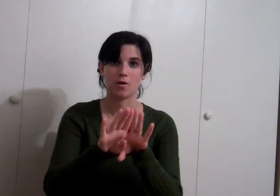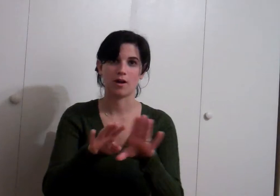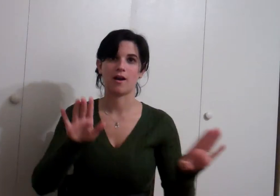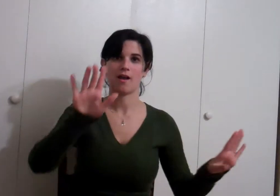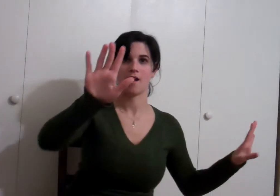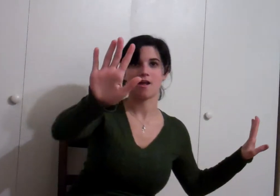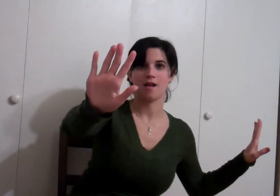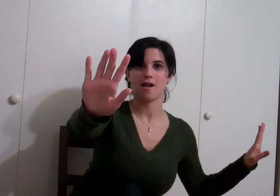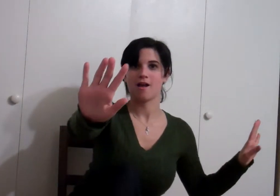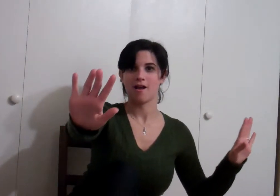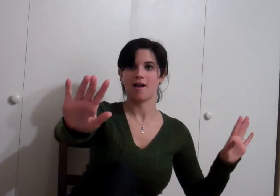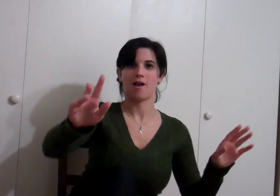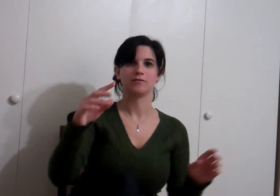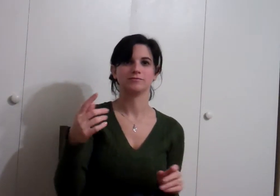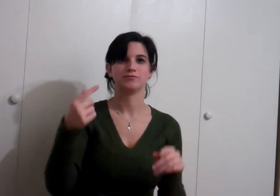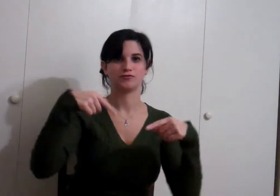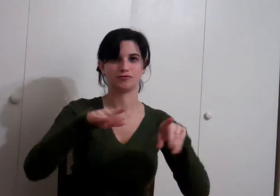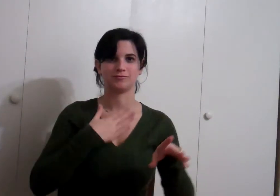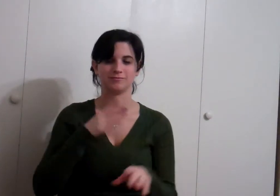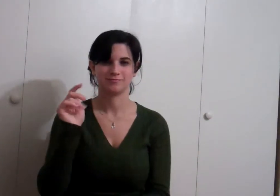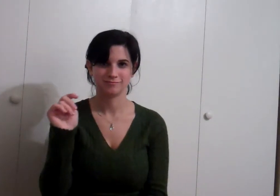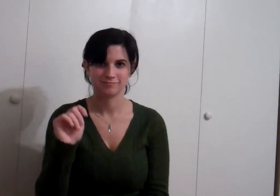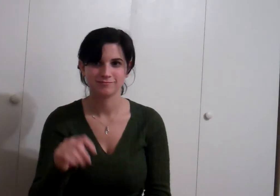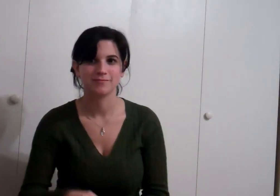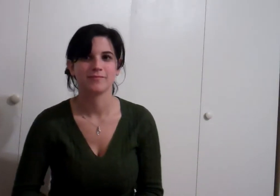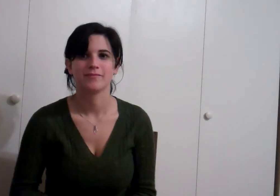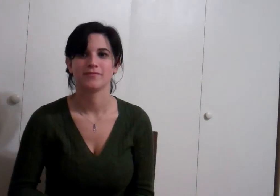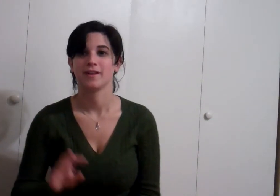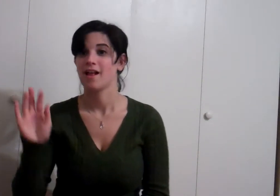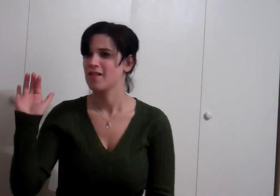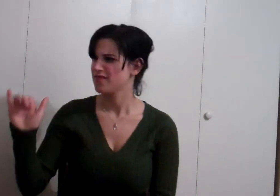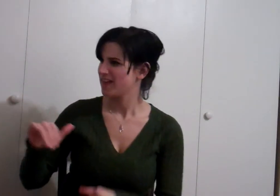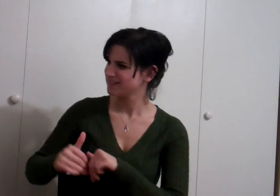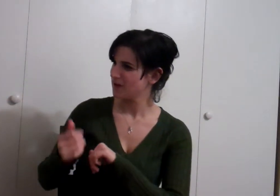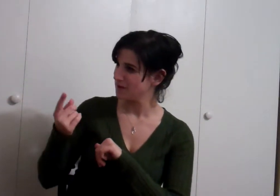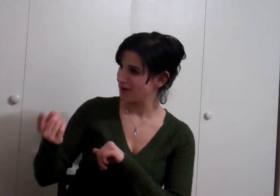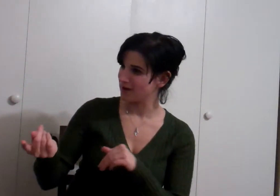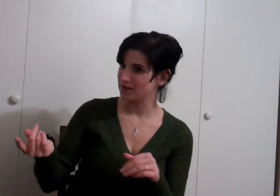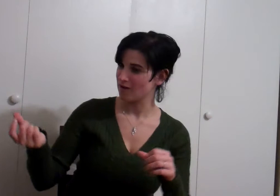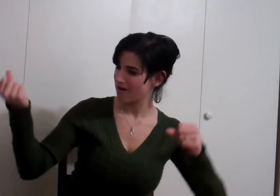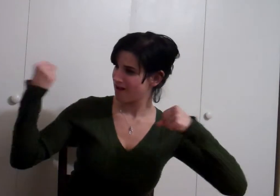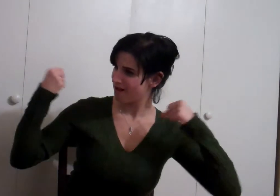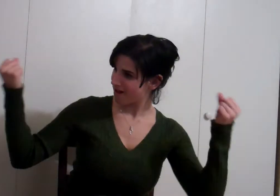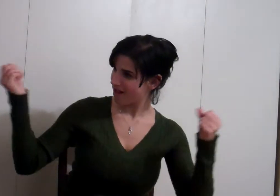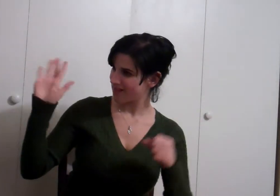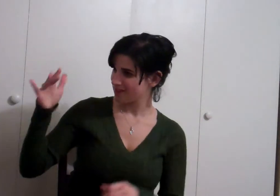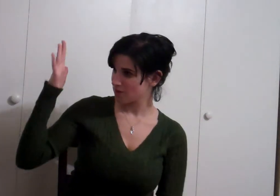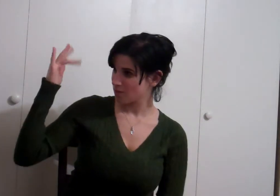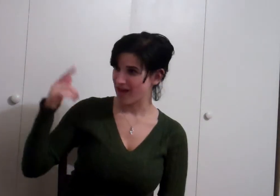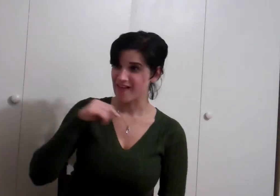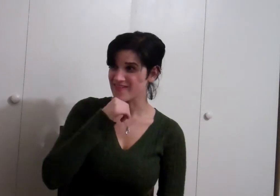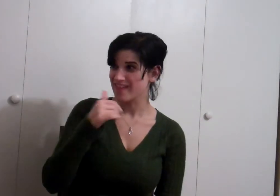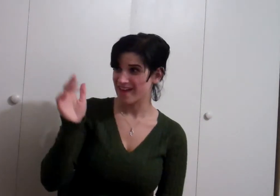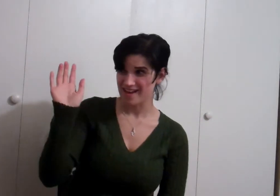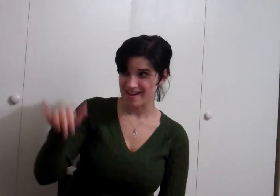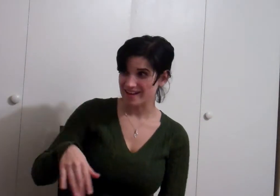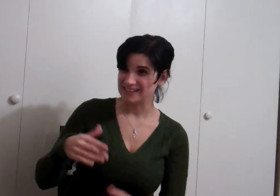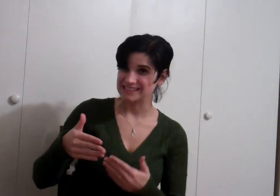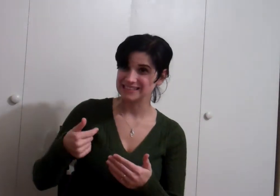banging it, but I'm afraid to lock the door. That's how you stay in shape. That's not easy to do, Barbara. I mean, first of all, the vision, that